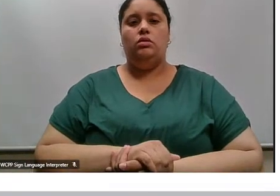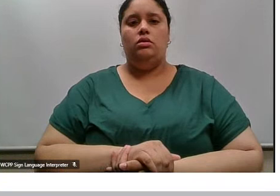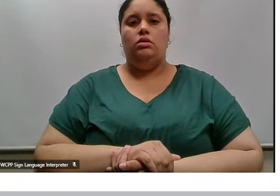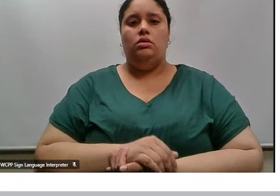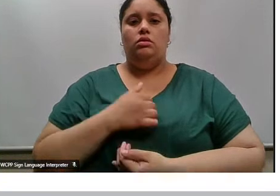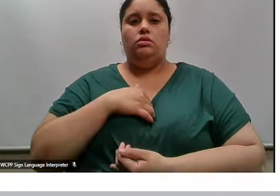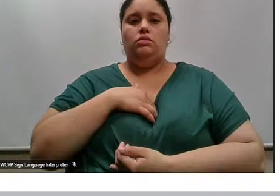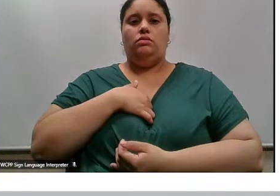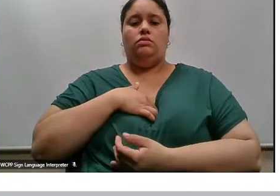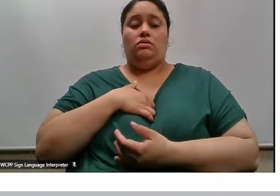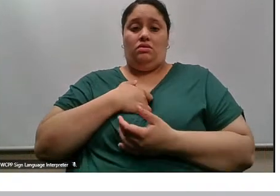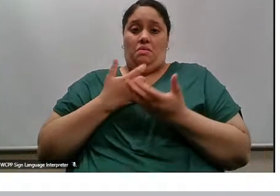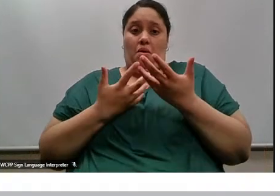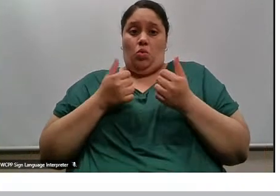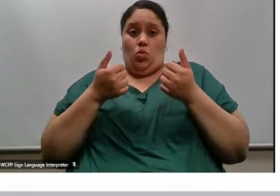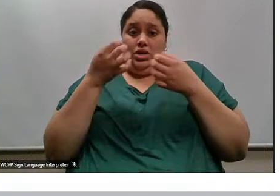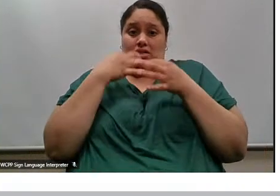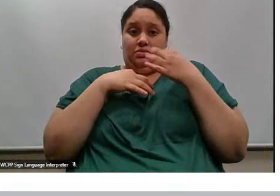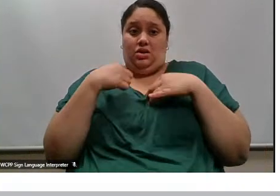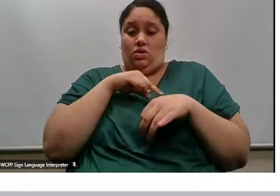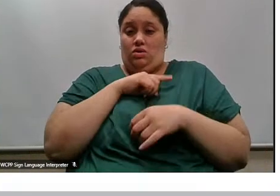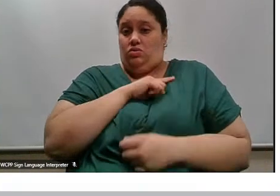good explanation for that.